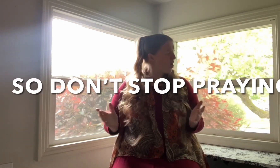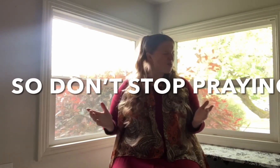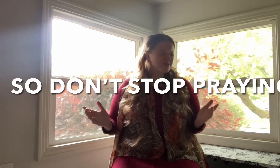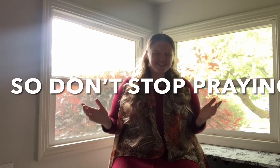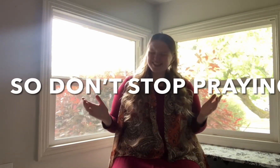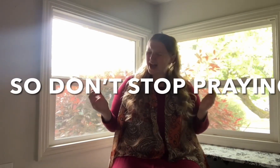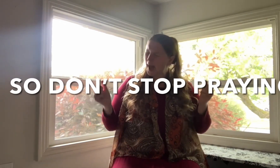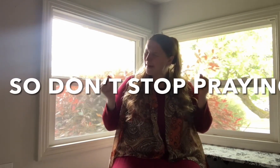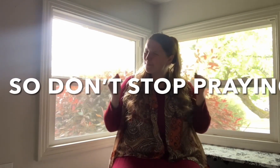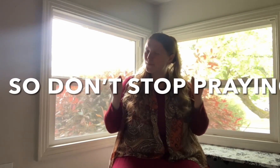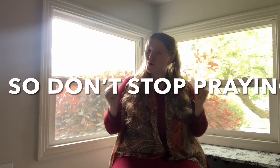don't stop